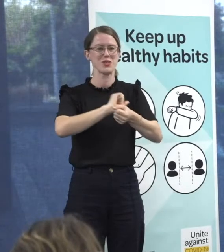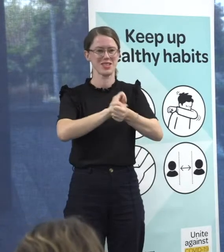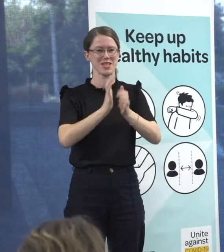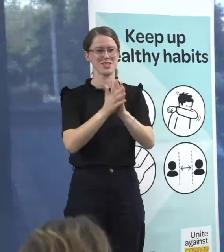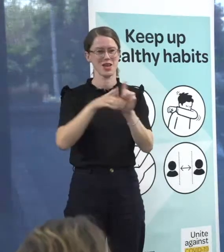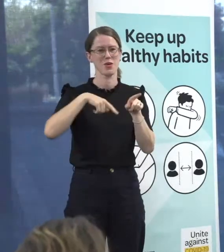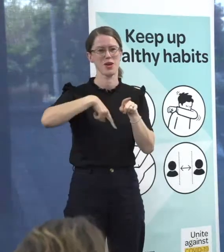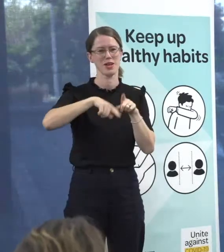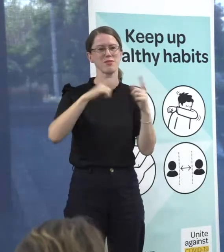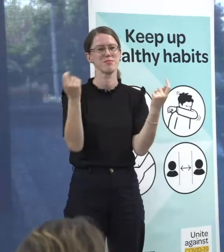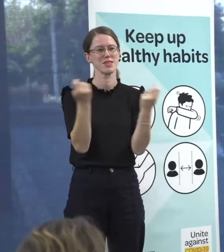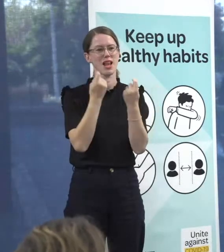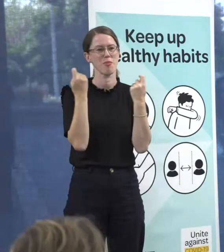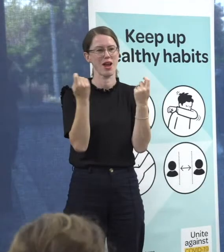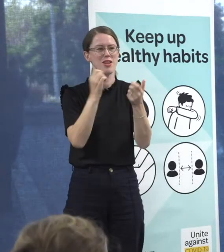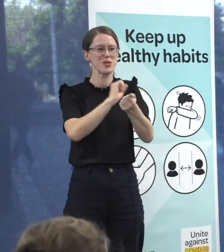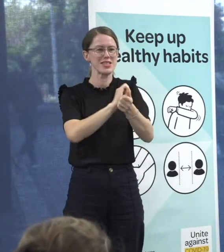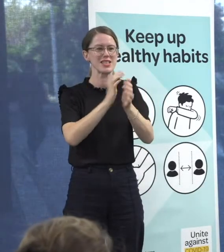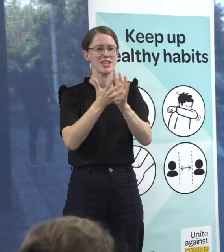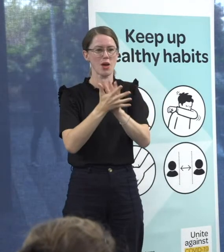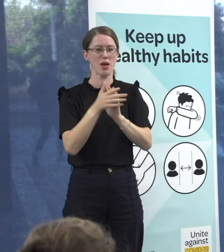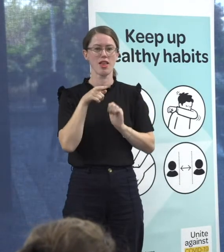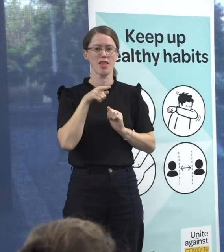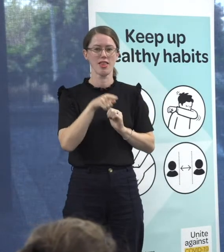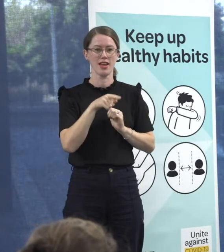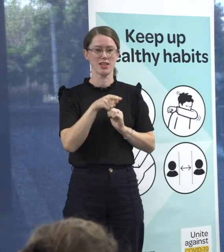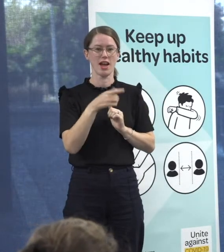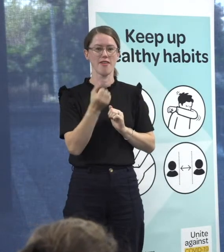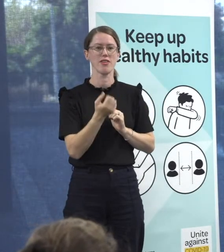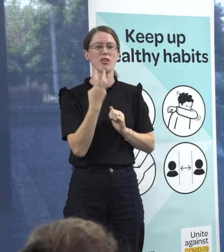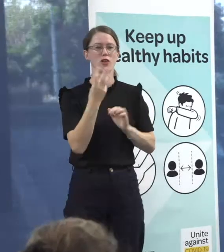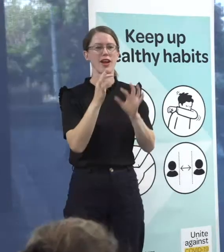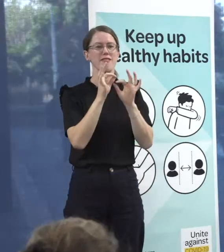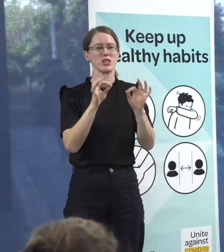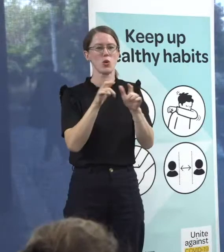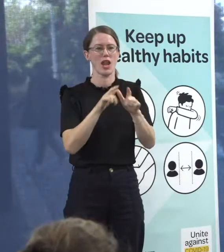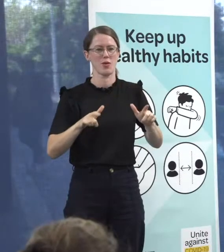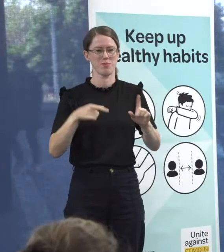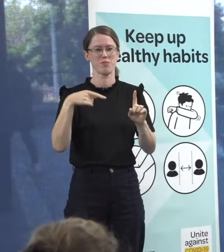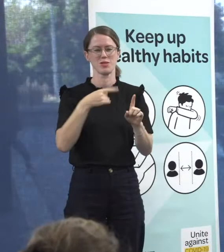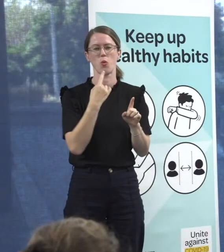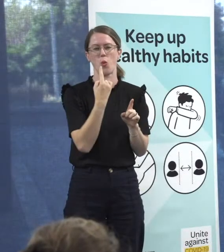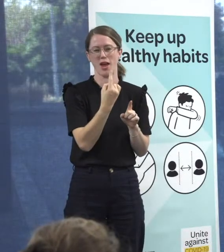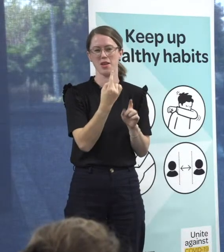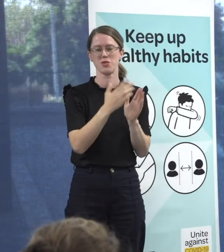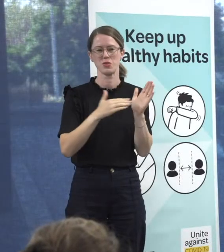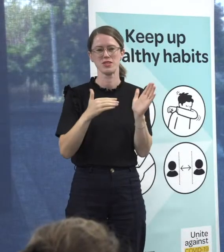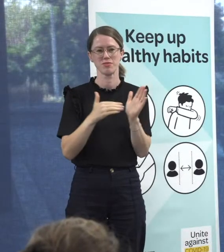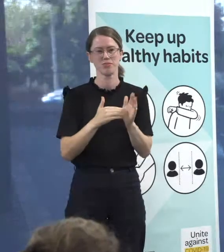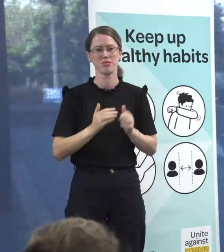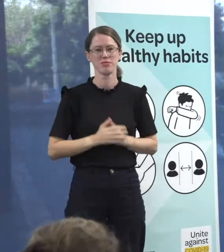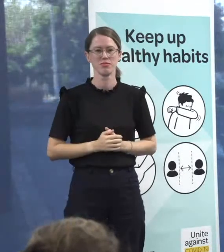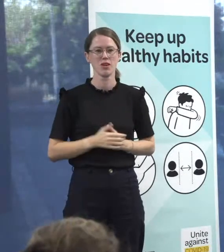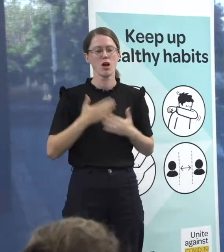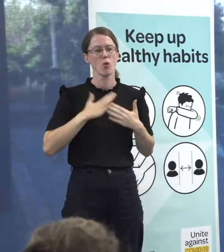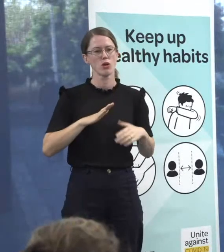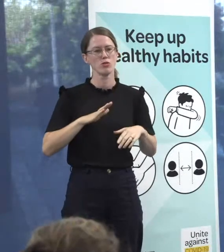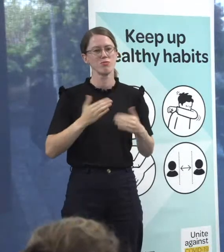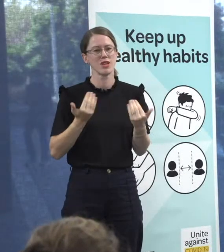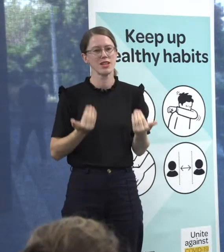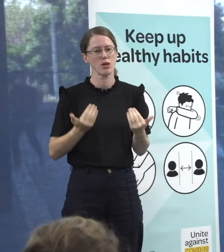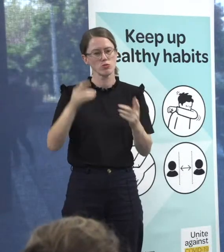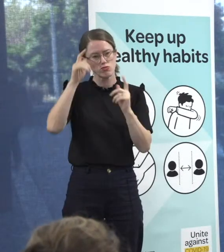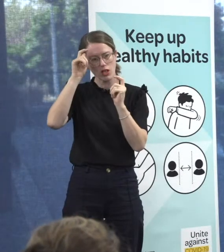It's a celebration of sign language as one of our 3 official languages in Aotearoa, New Zealand. So I do want to take this moment